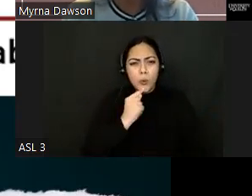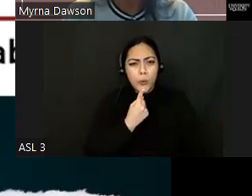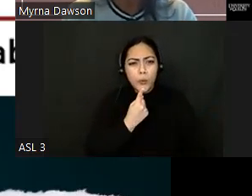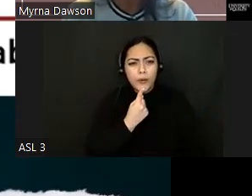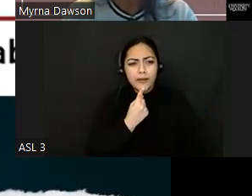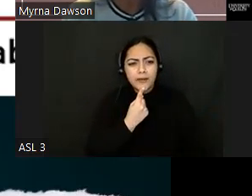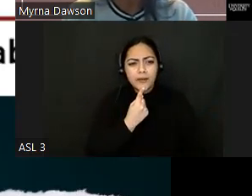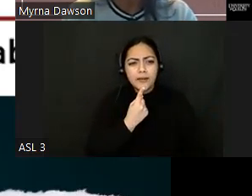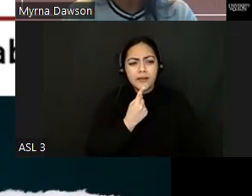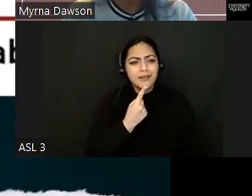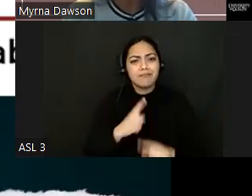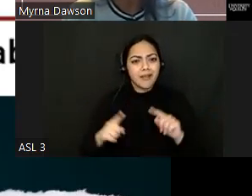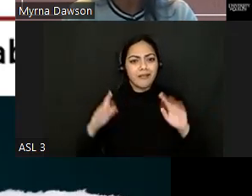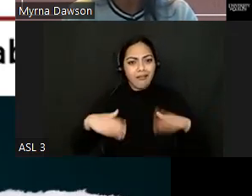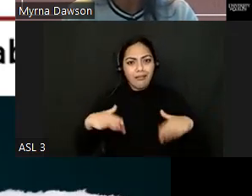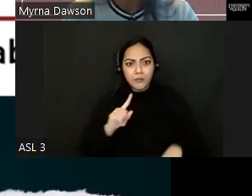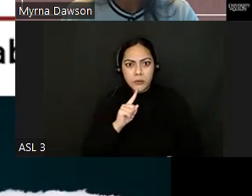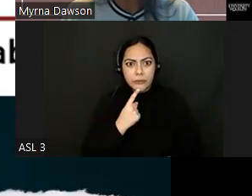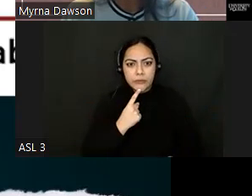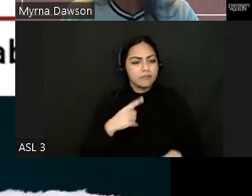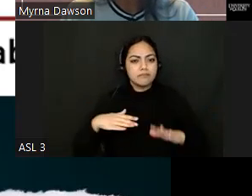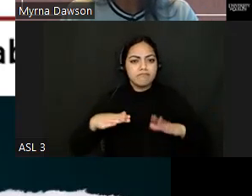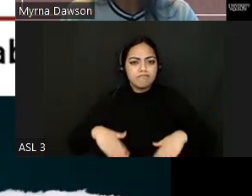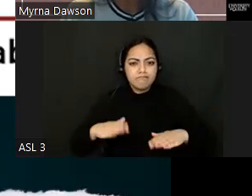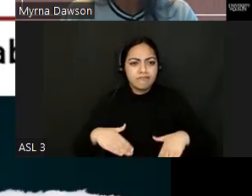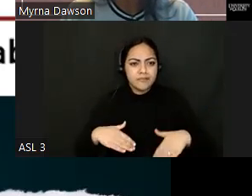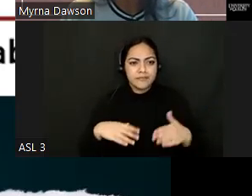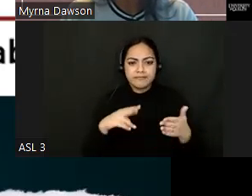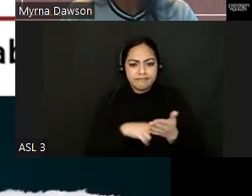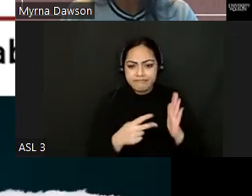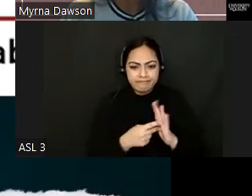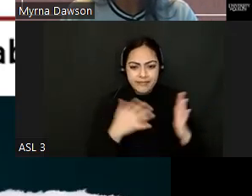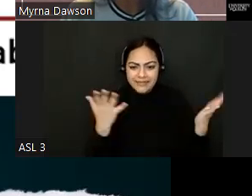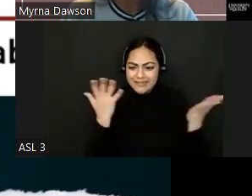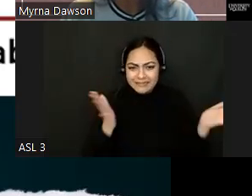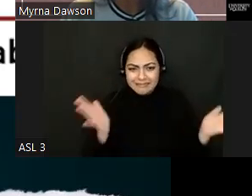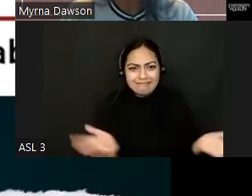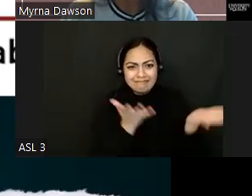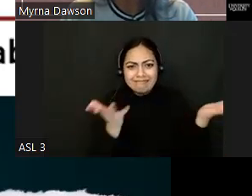examples of this issue. As part of their work, our leaders need to make a more